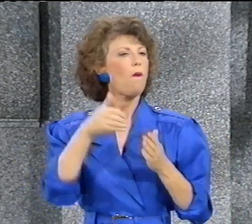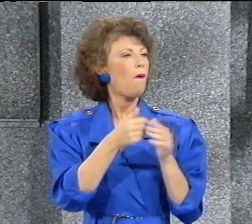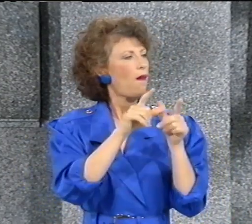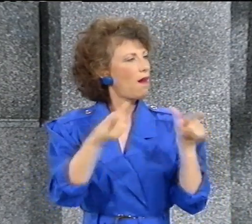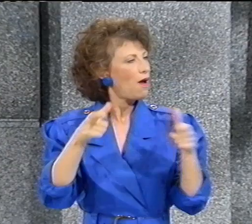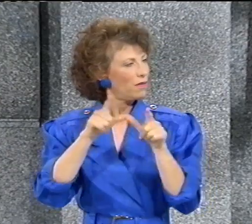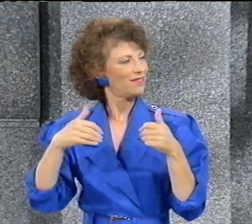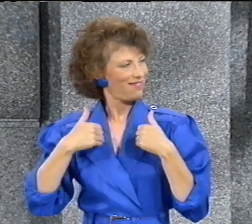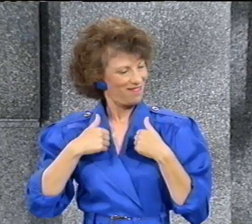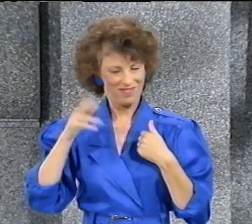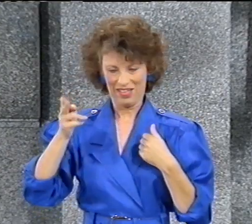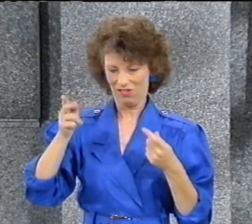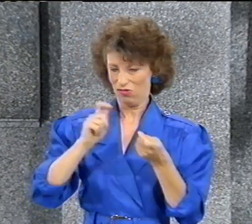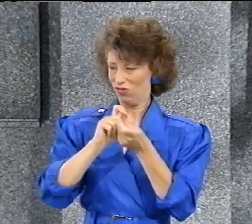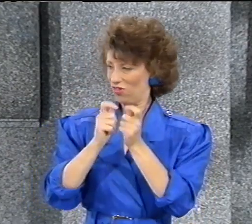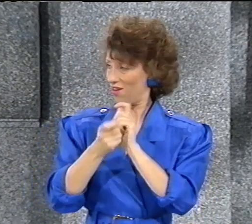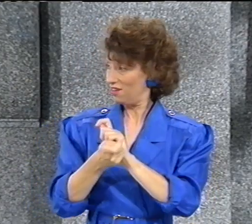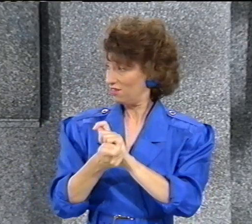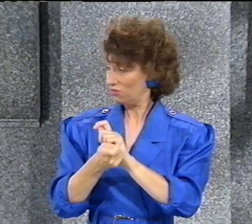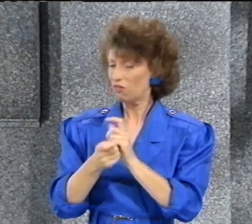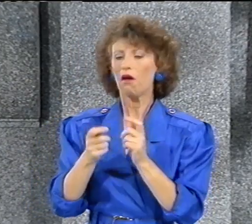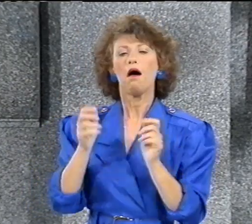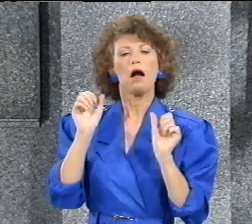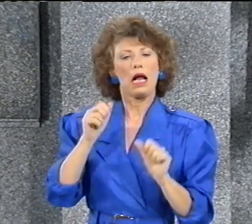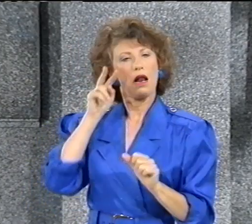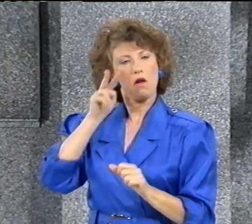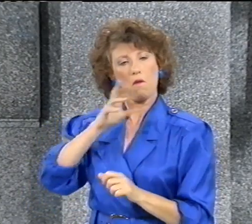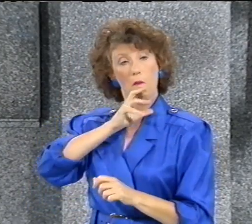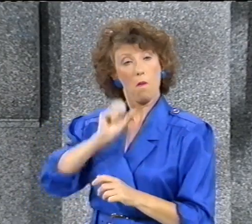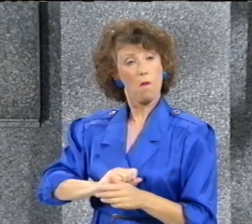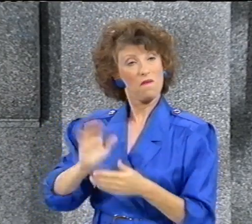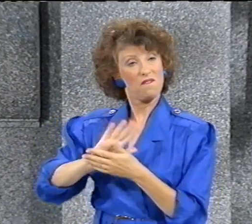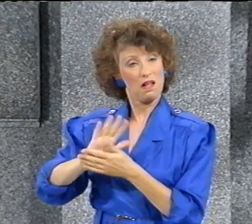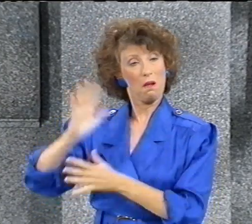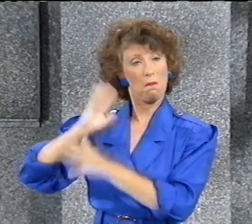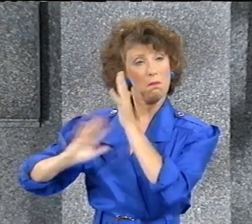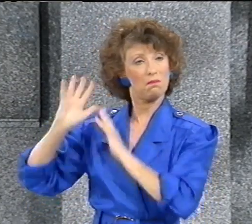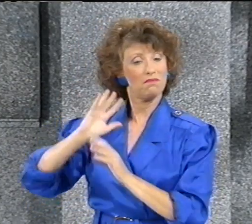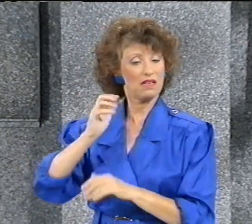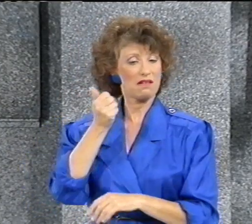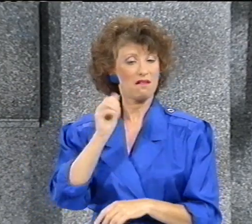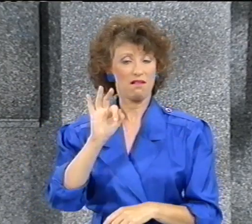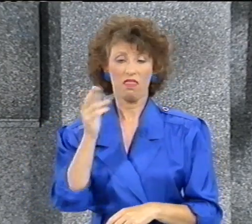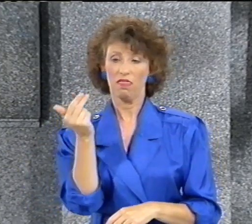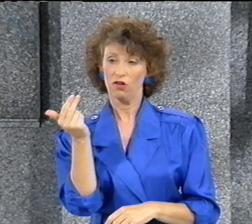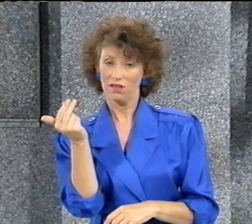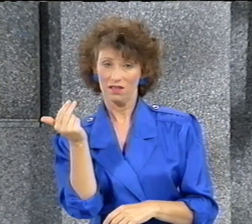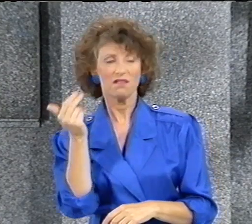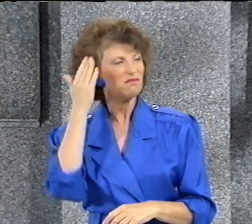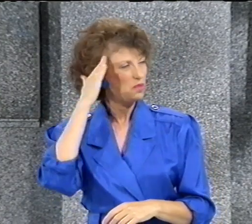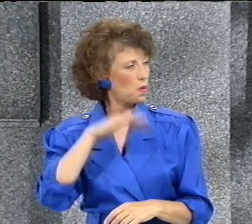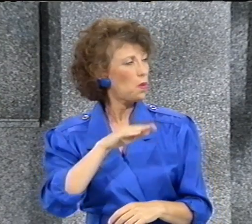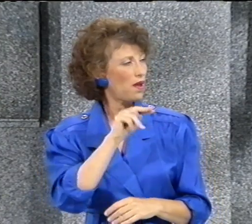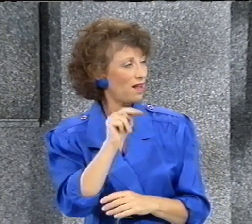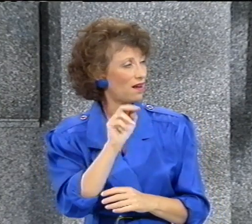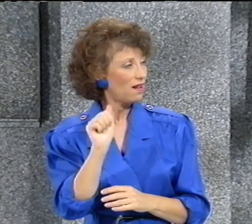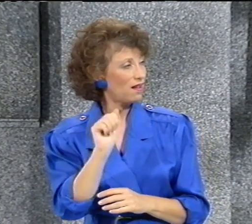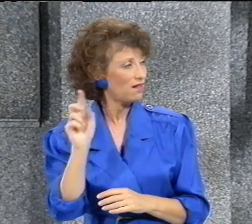assimilation of sounds or letters. If we look at the old films that were made by the